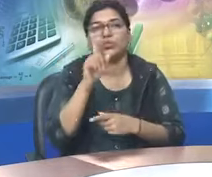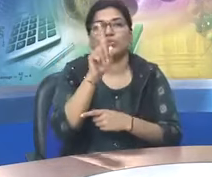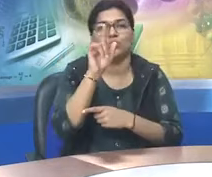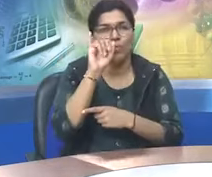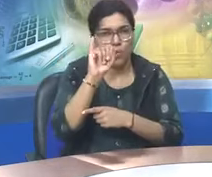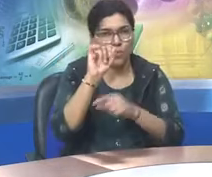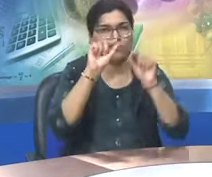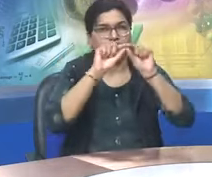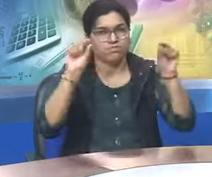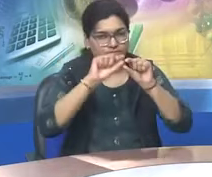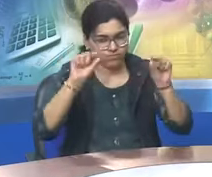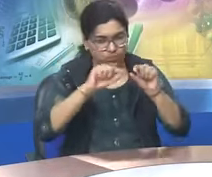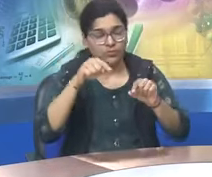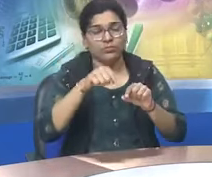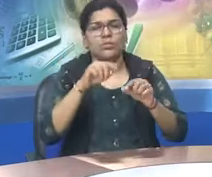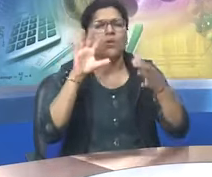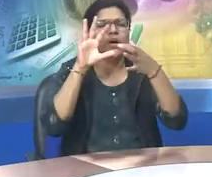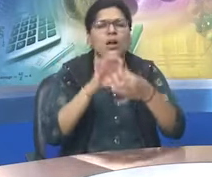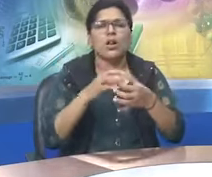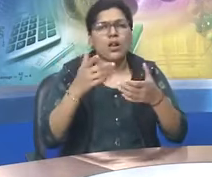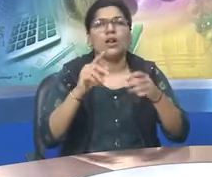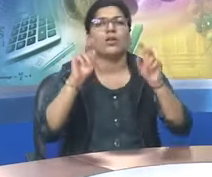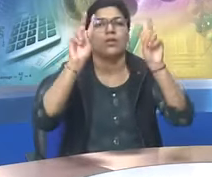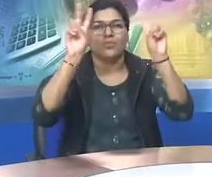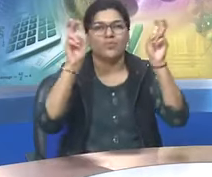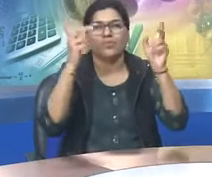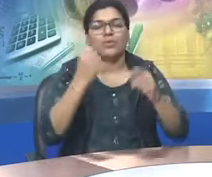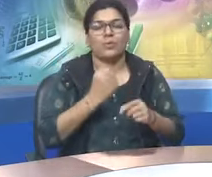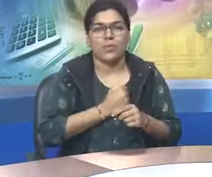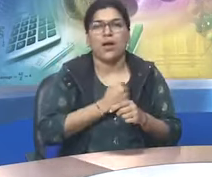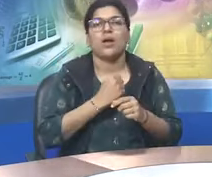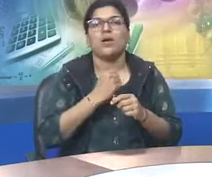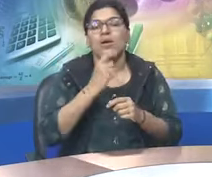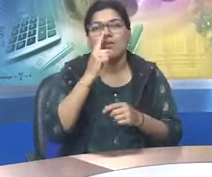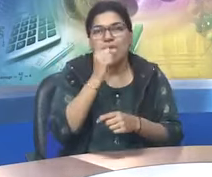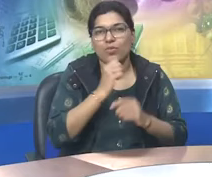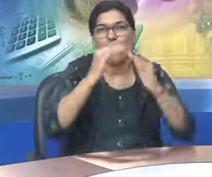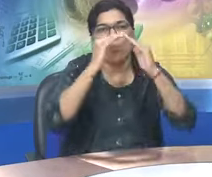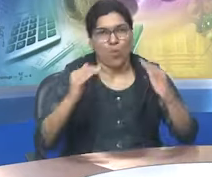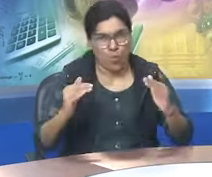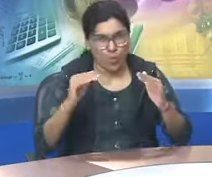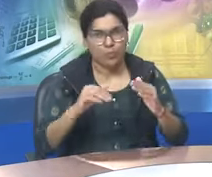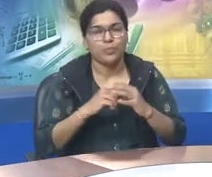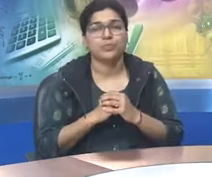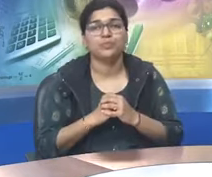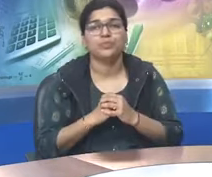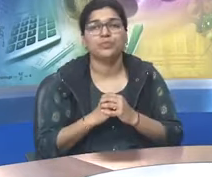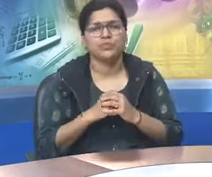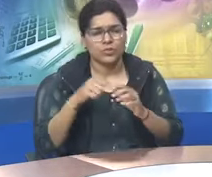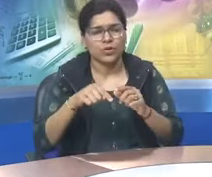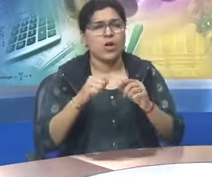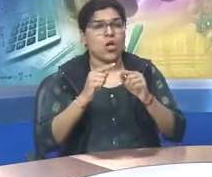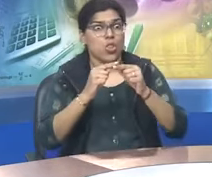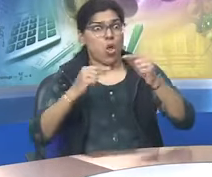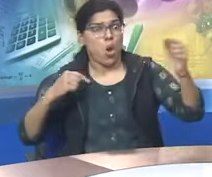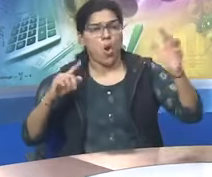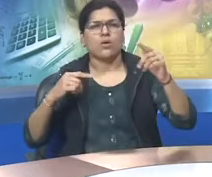My Grandmother's House, it has only 16 lines. It's a very short poem. It's not